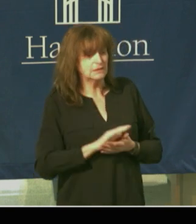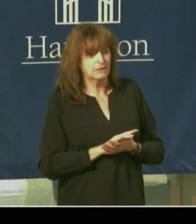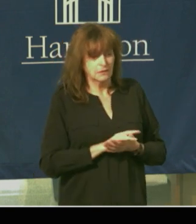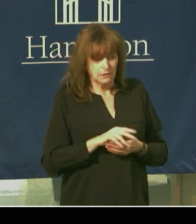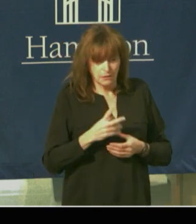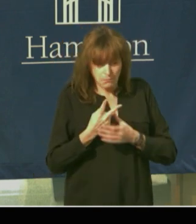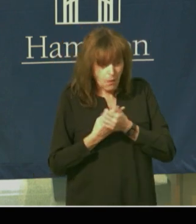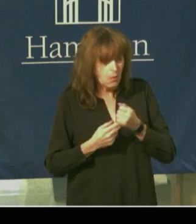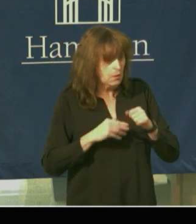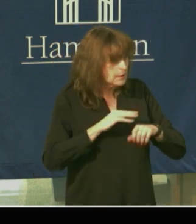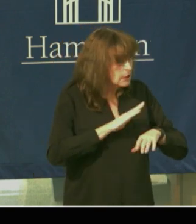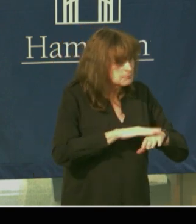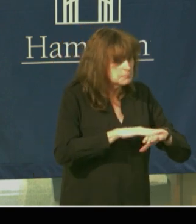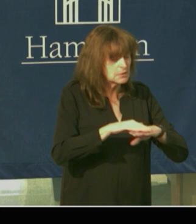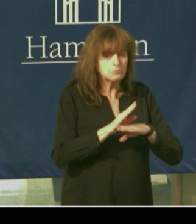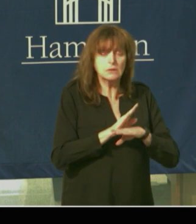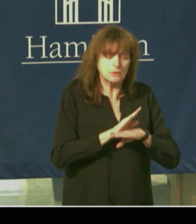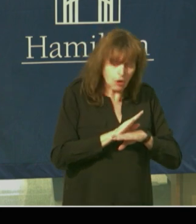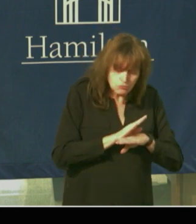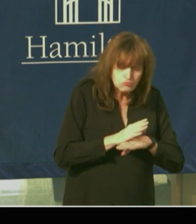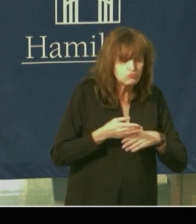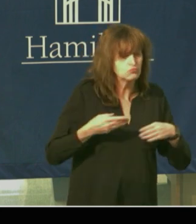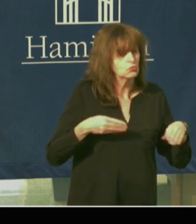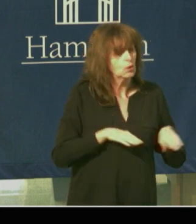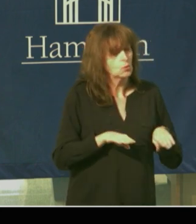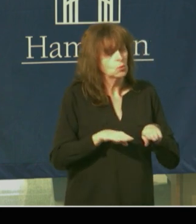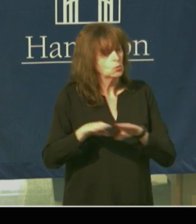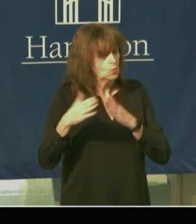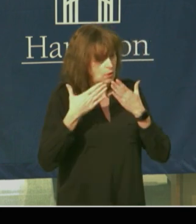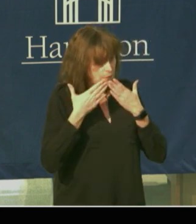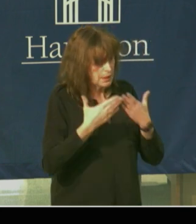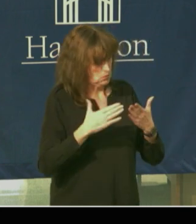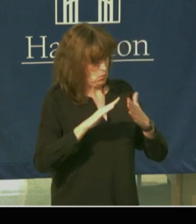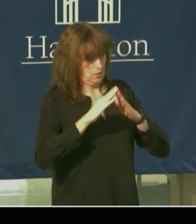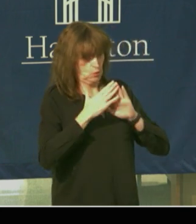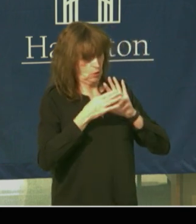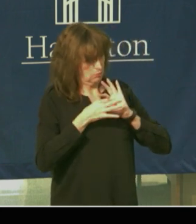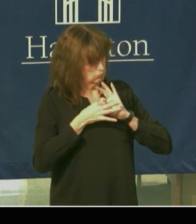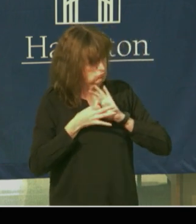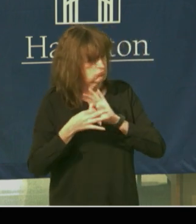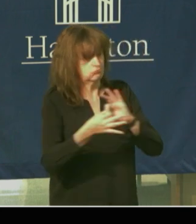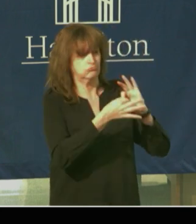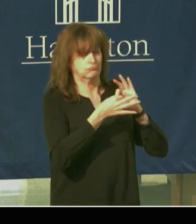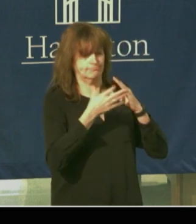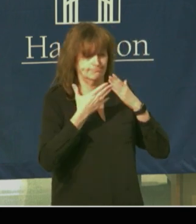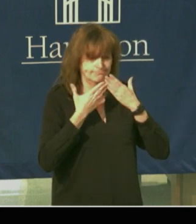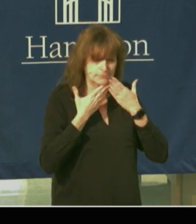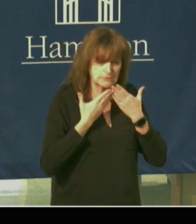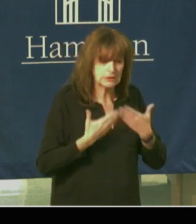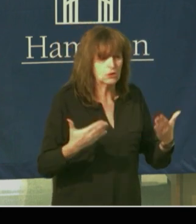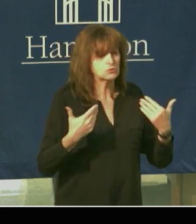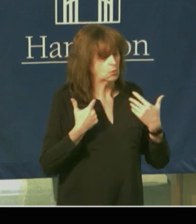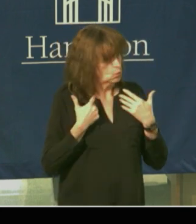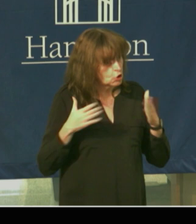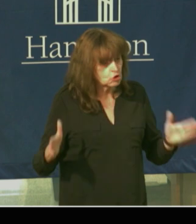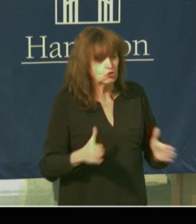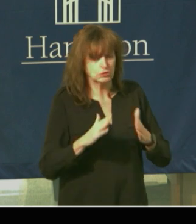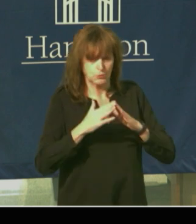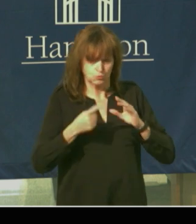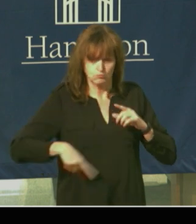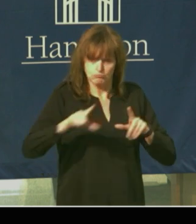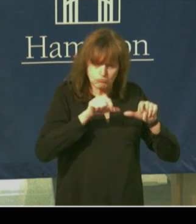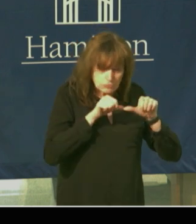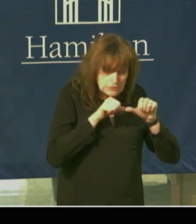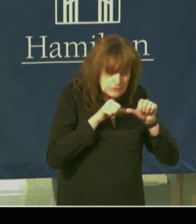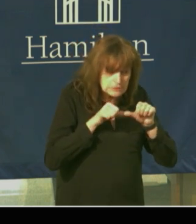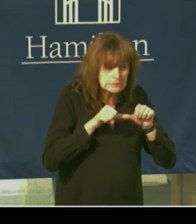job done by the community at large so far, and we encourage the community to continue to do that great work based on the advice that